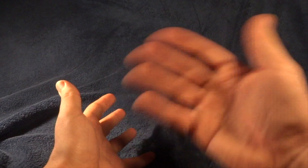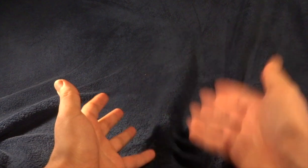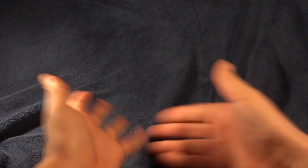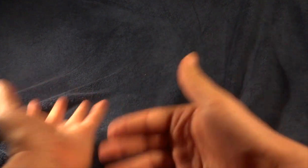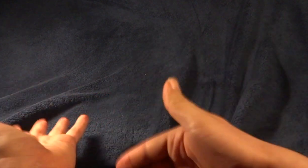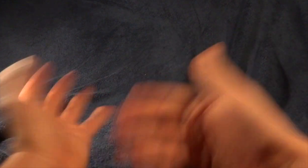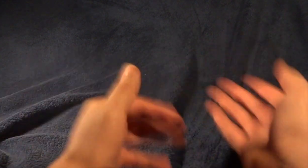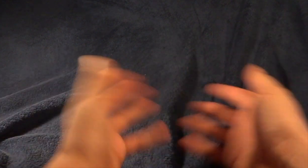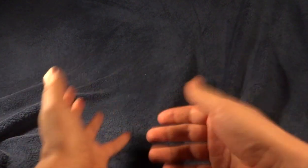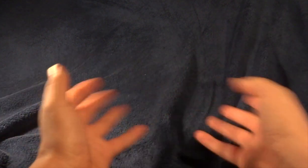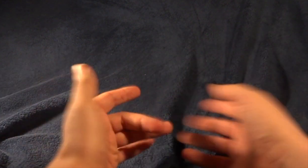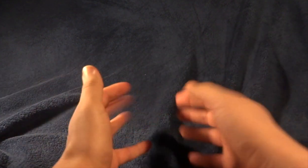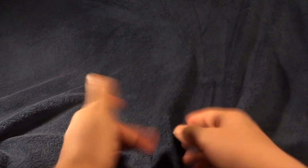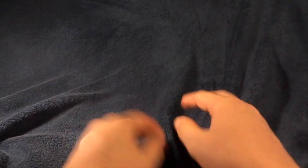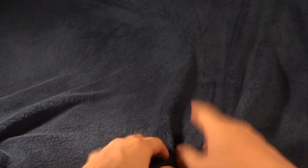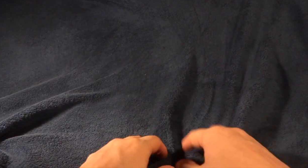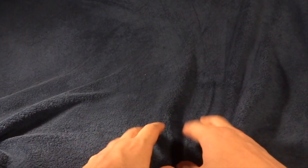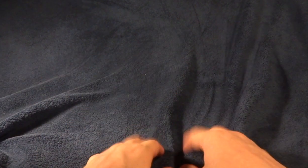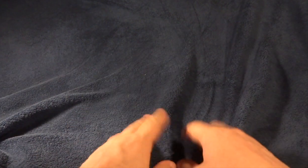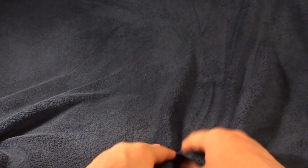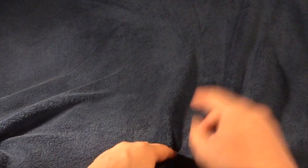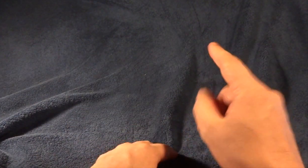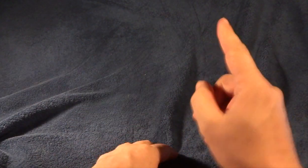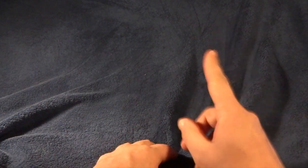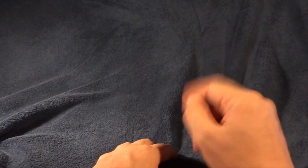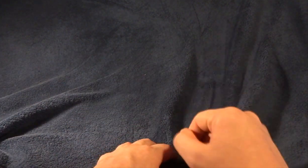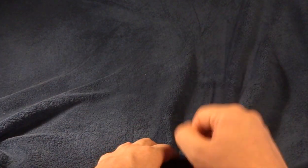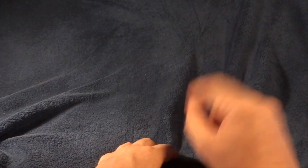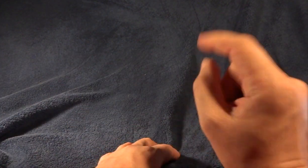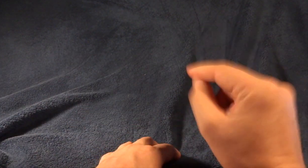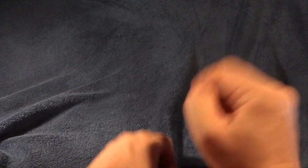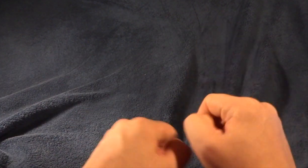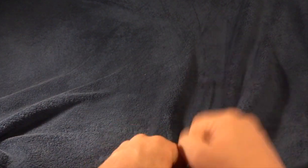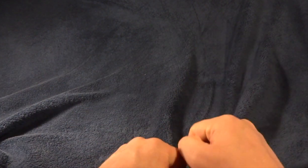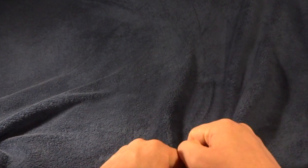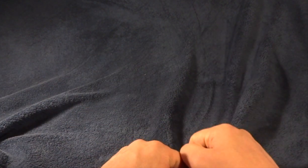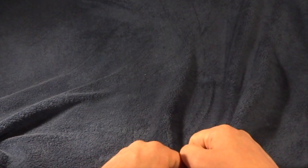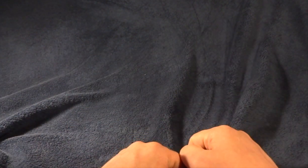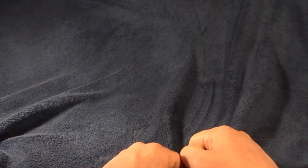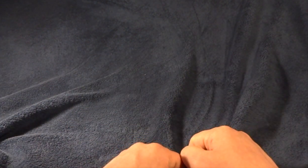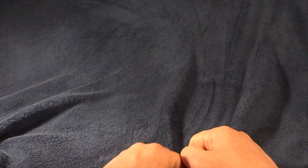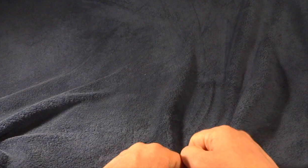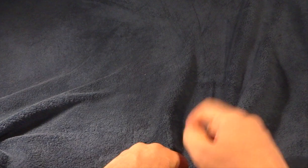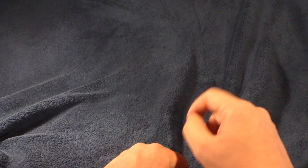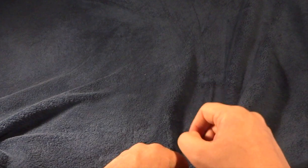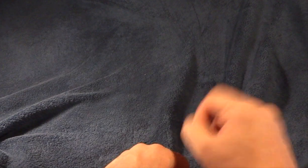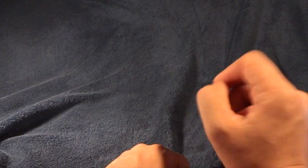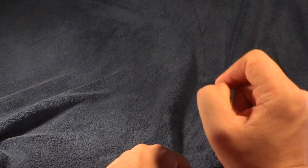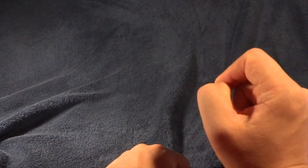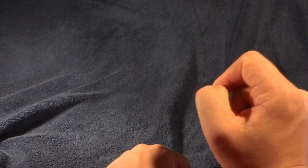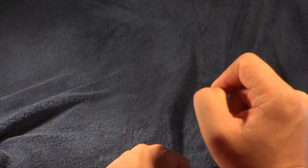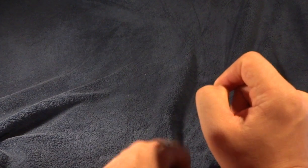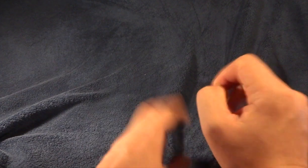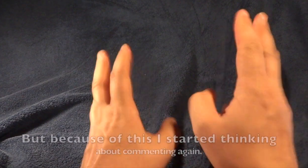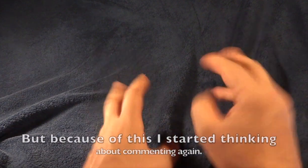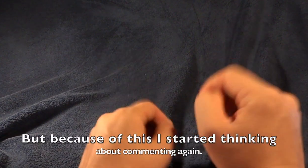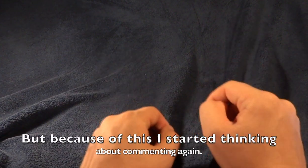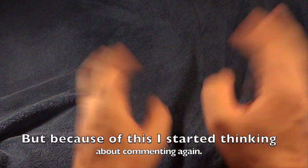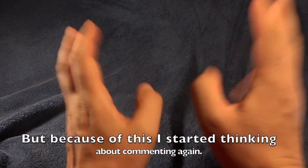was writing, I'm quite tired, but I want to watch his video still. I watched, I